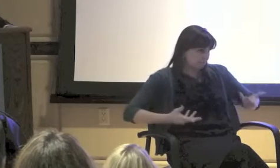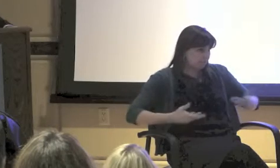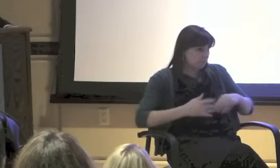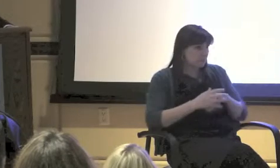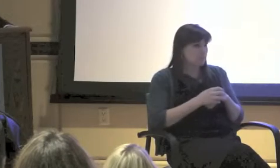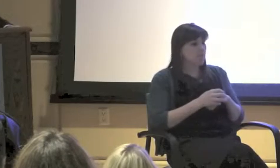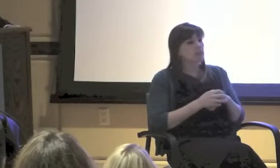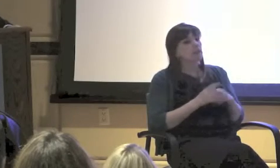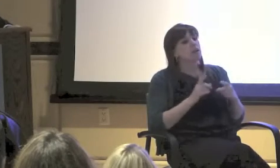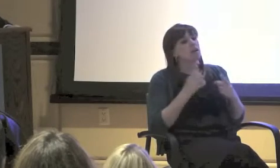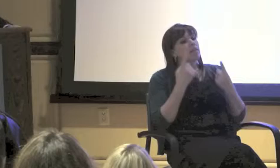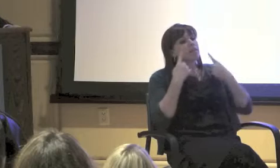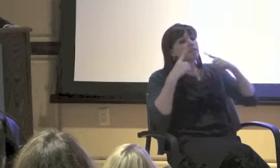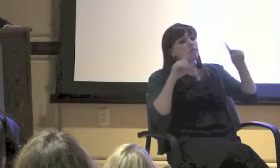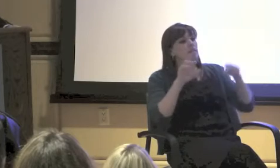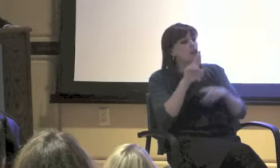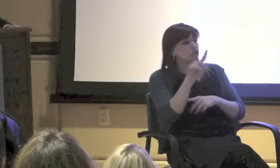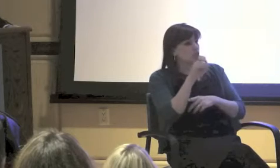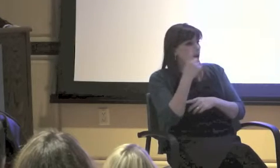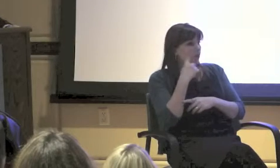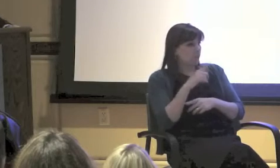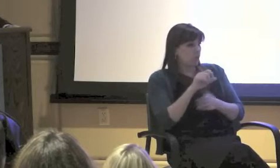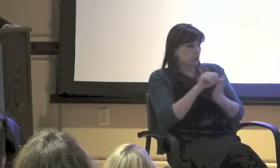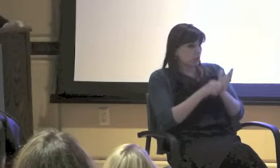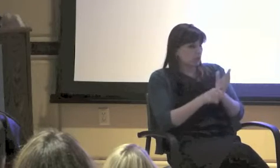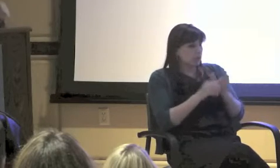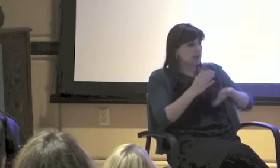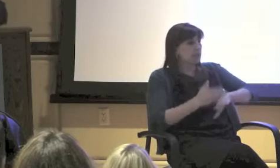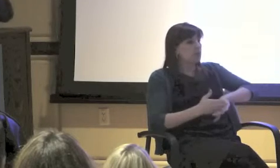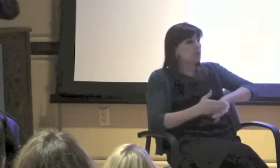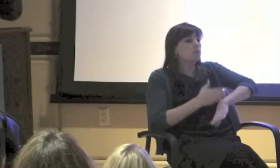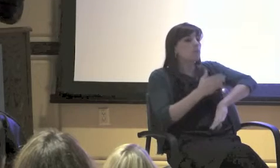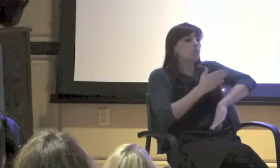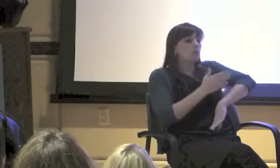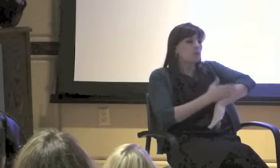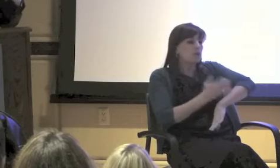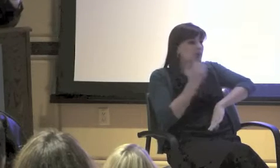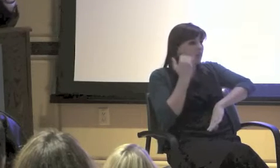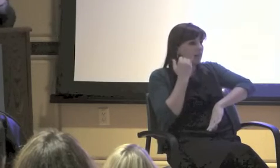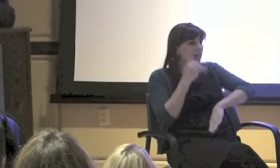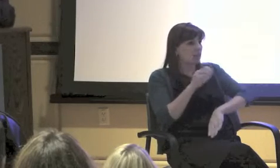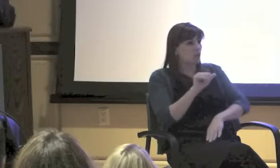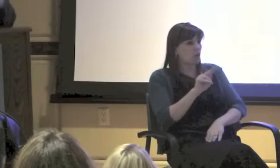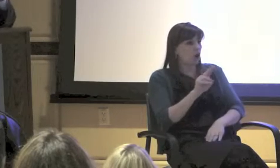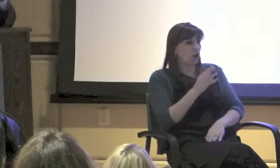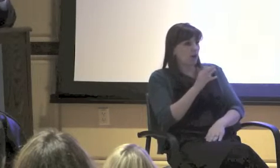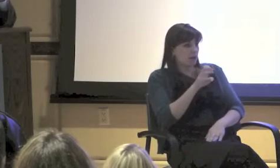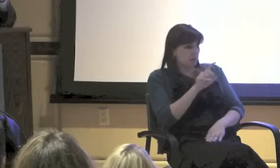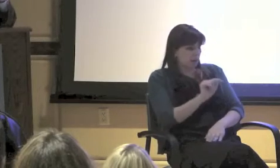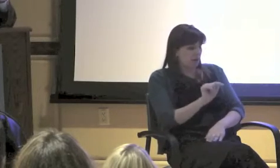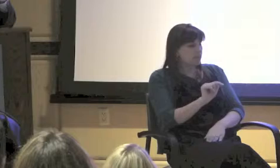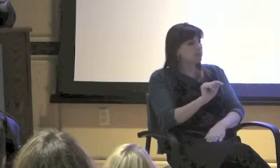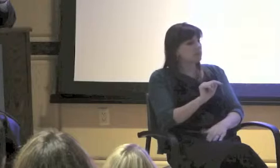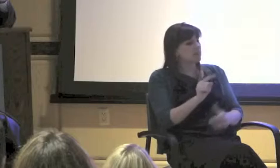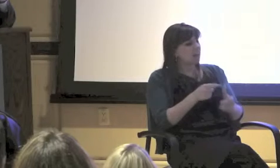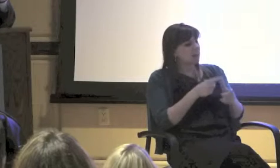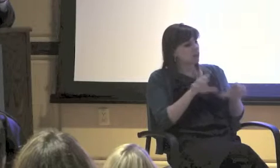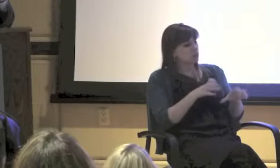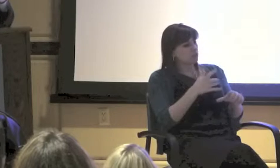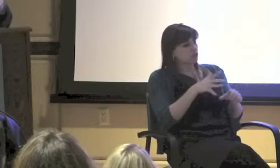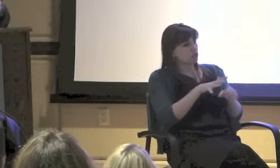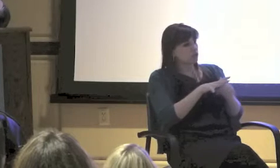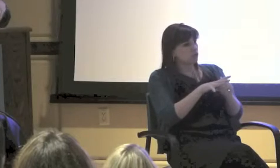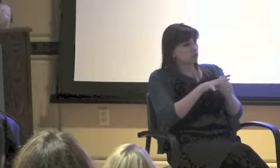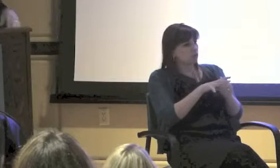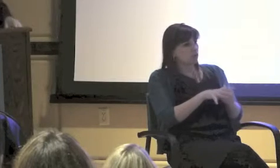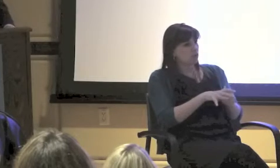In addition, the success rate of these surgeries is improved when you augment the bladder or do something to try to relieve the pressures in